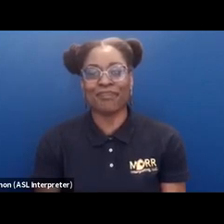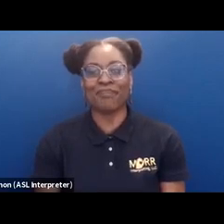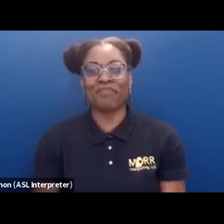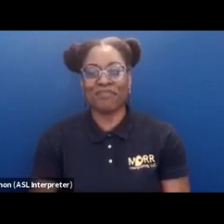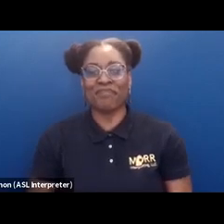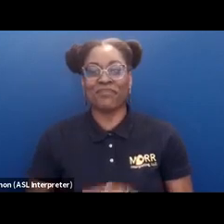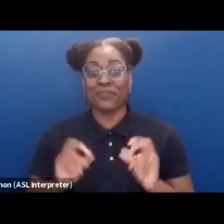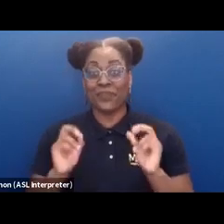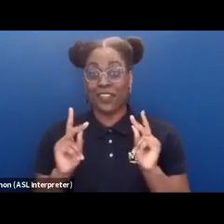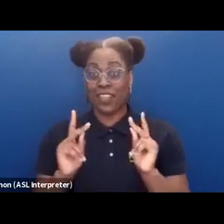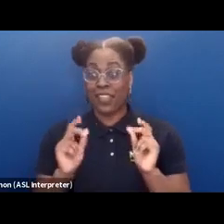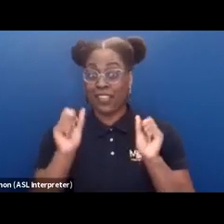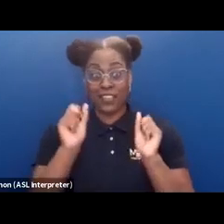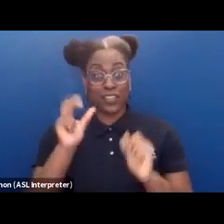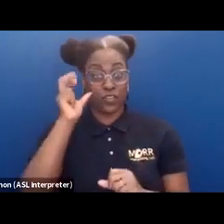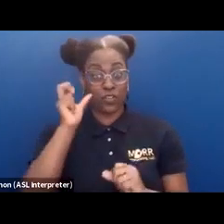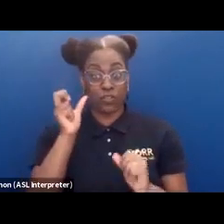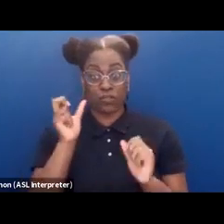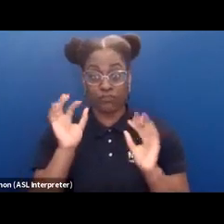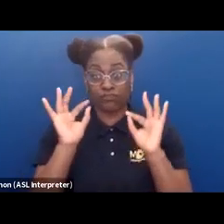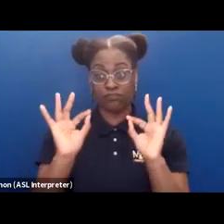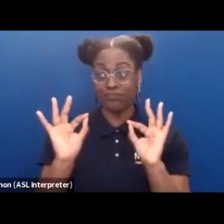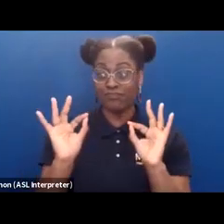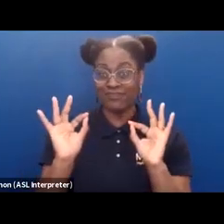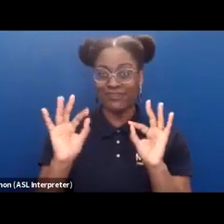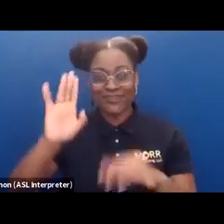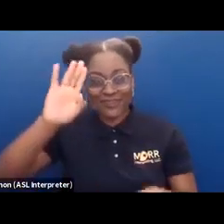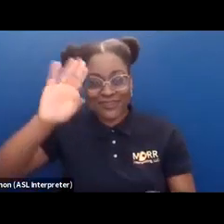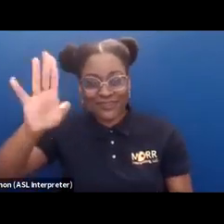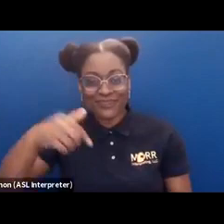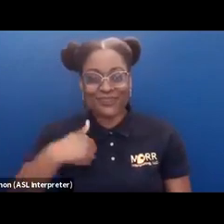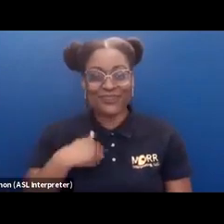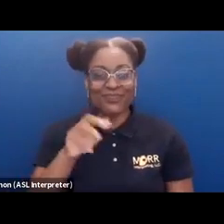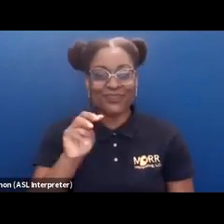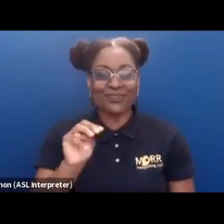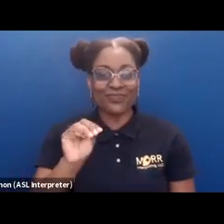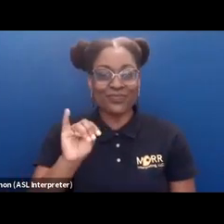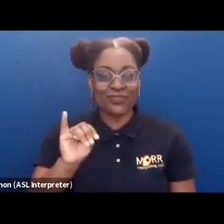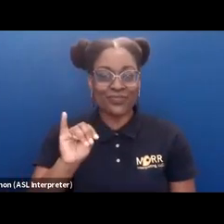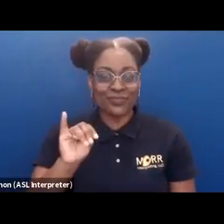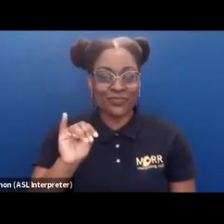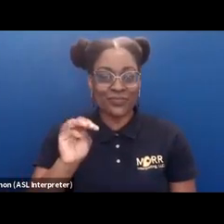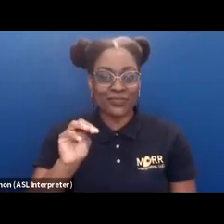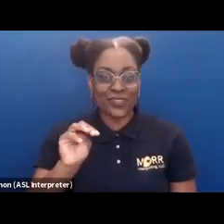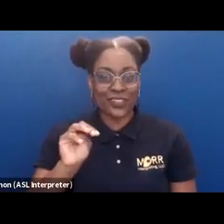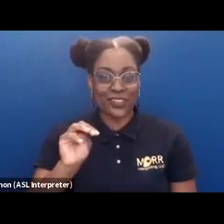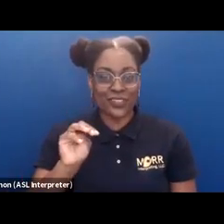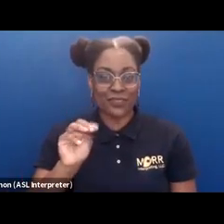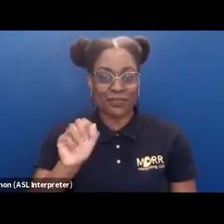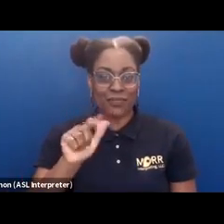Can you hear me? I'm Nirmala Erevelles, and I'm a South Asian